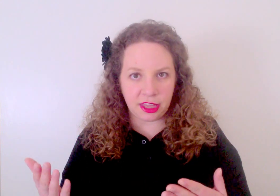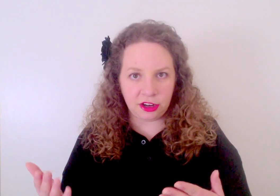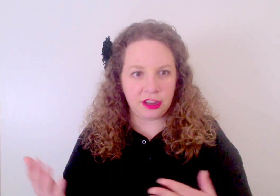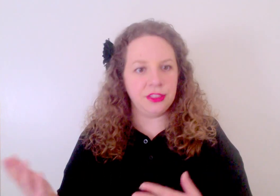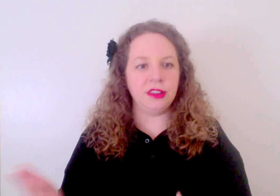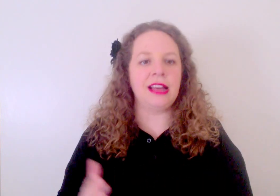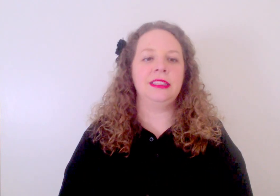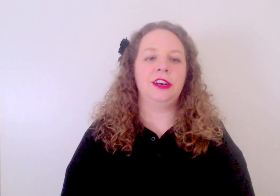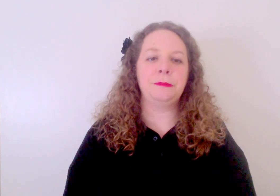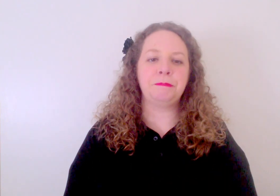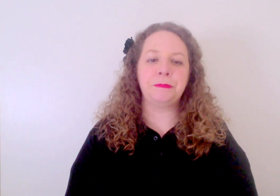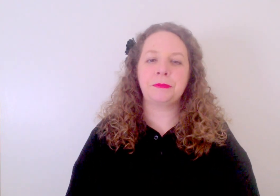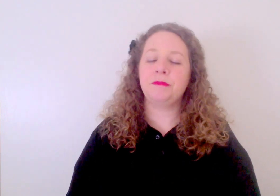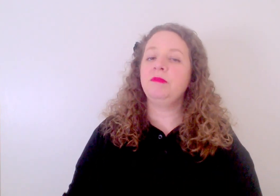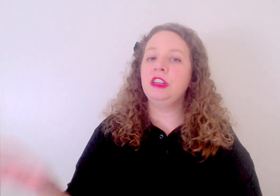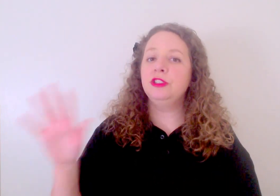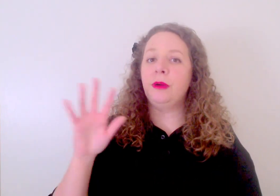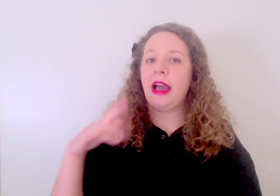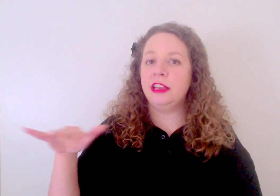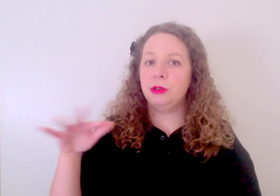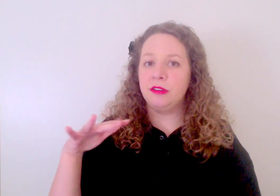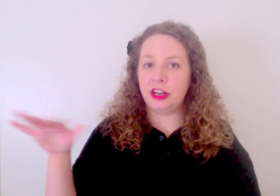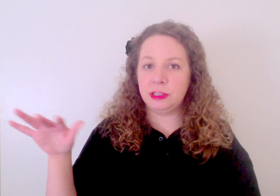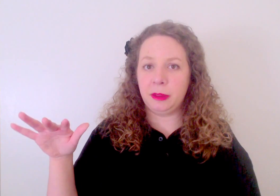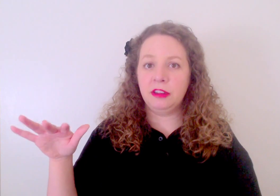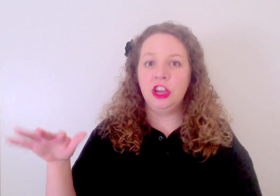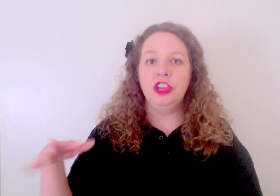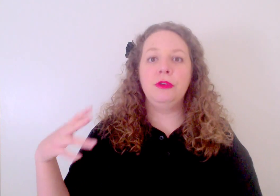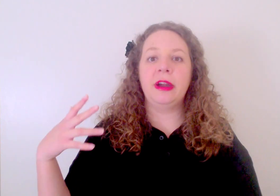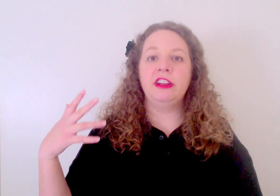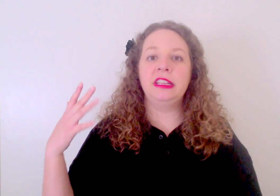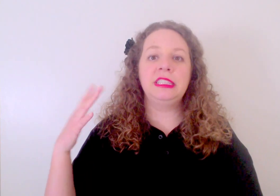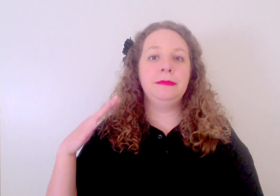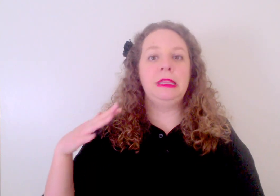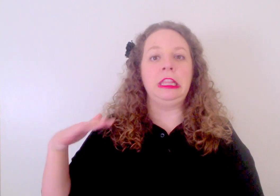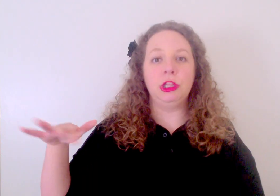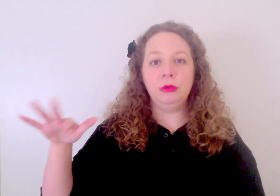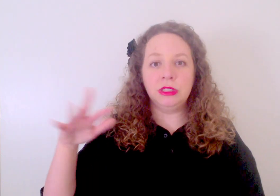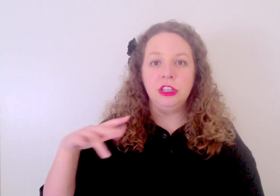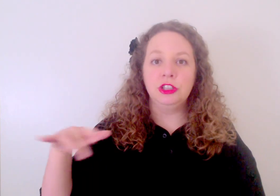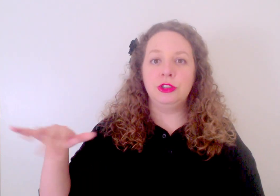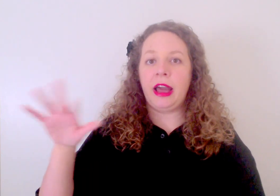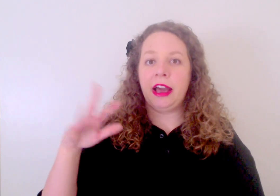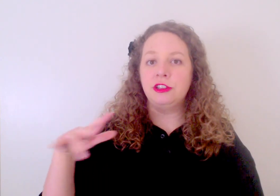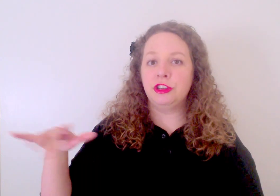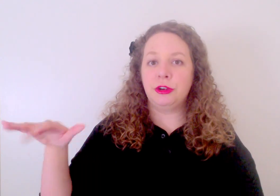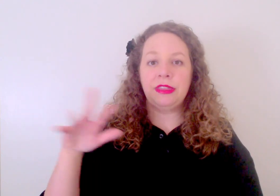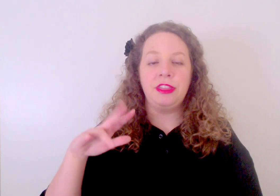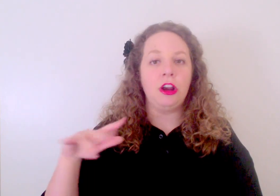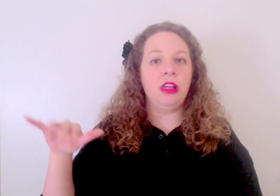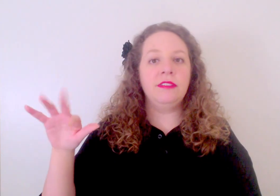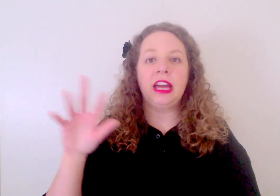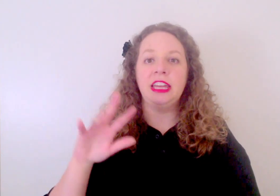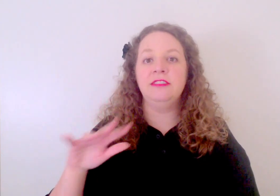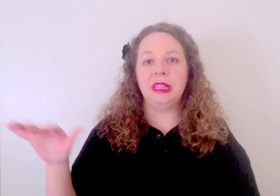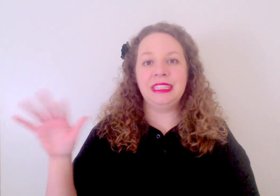letter and the last letter. So as you are fingerspelling, you want your hands to be loose. So as you're going, then all of it kind of blends